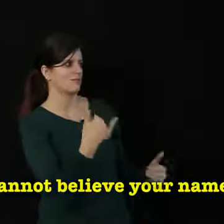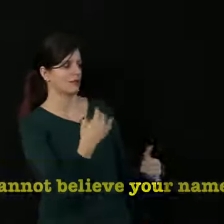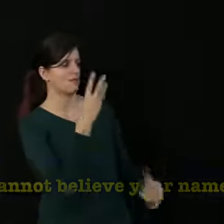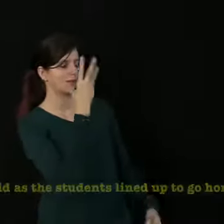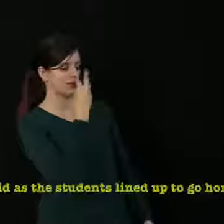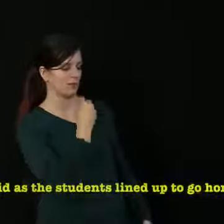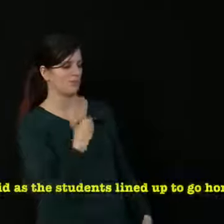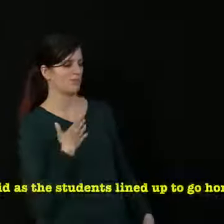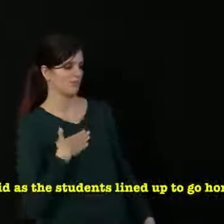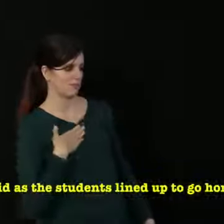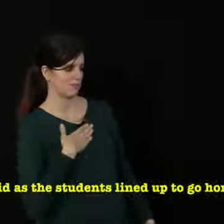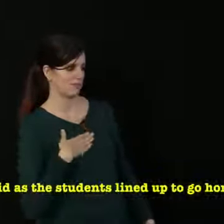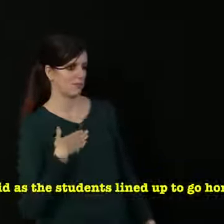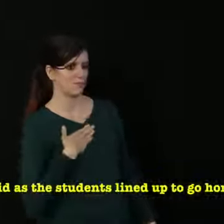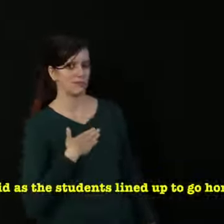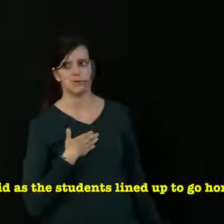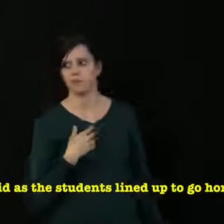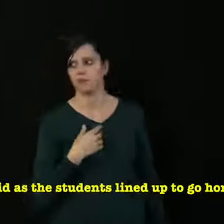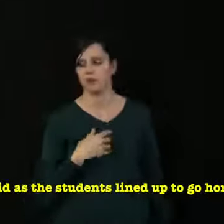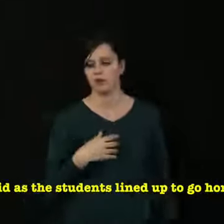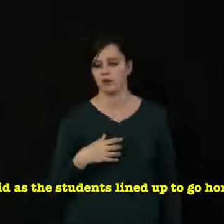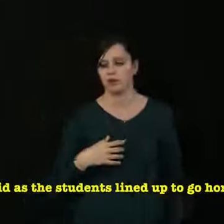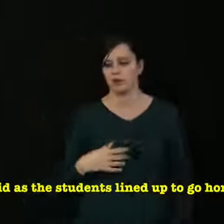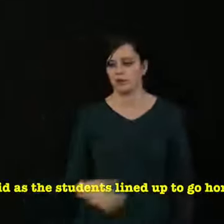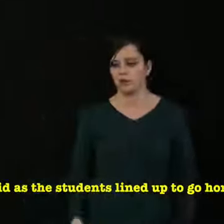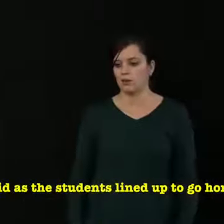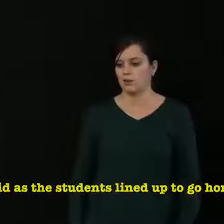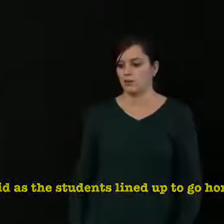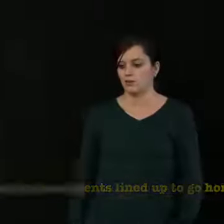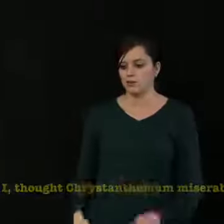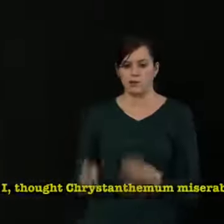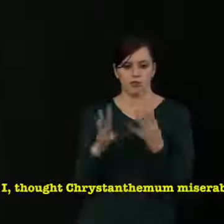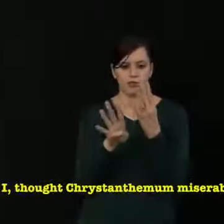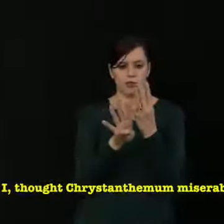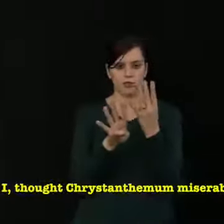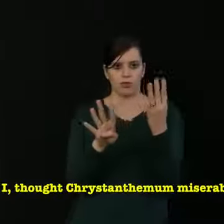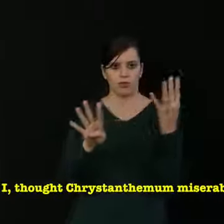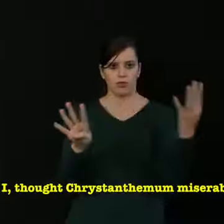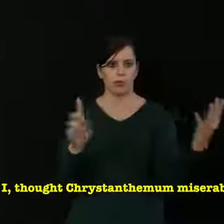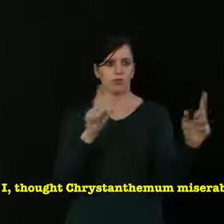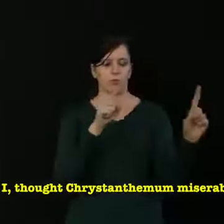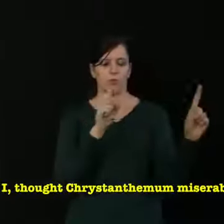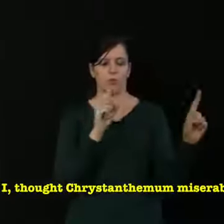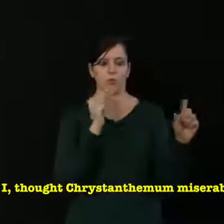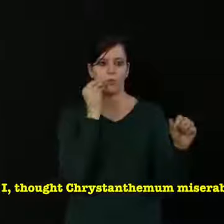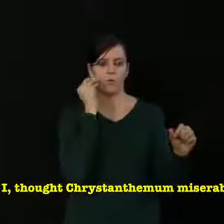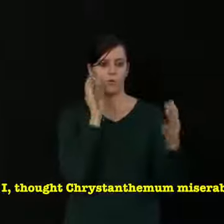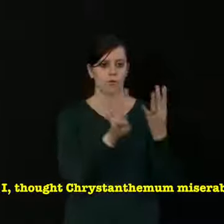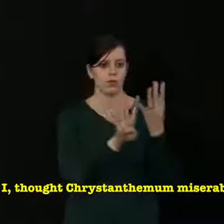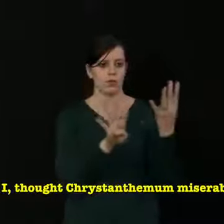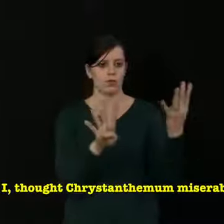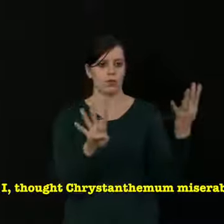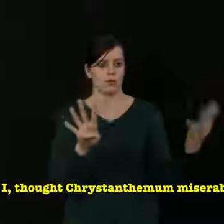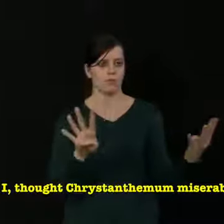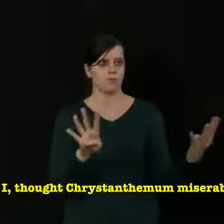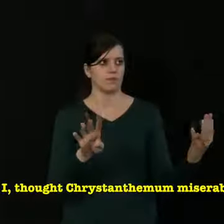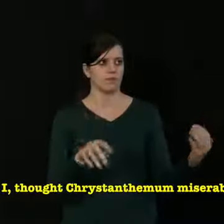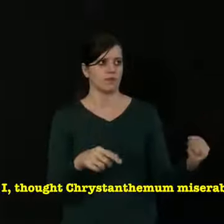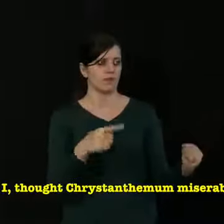name," Victoria said as the students lined up to go home. "Neither can I," thought Chrysanthemum